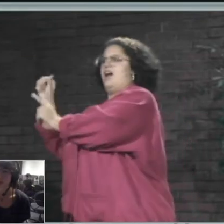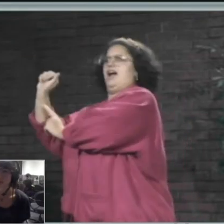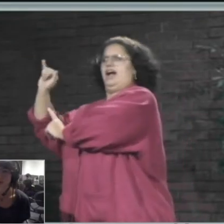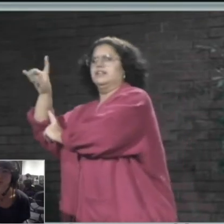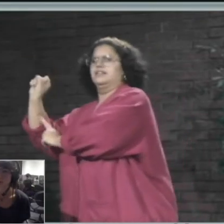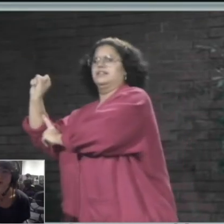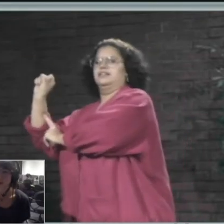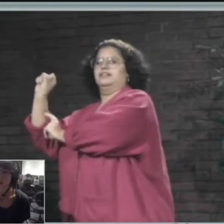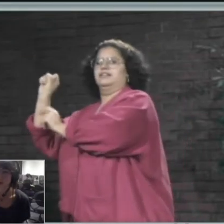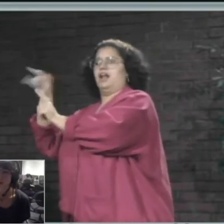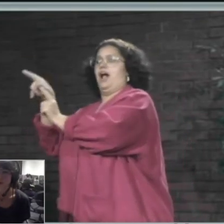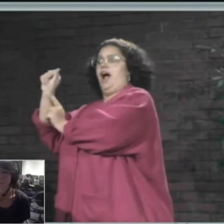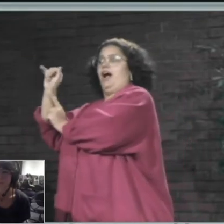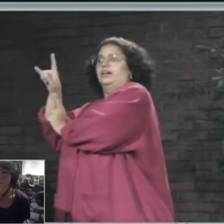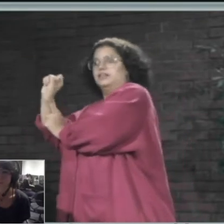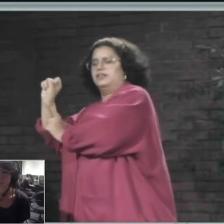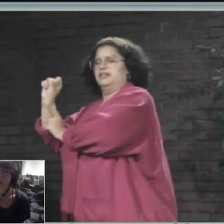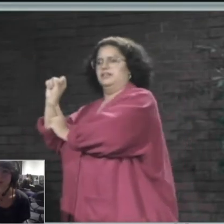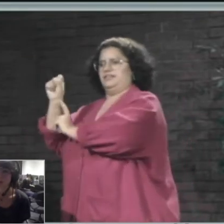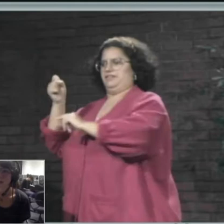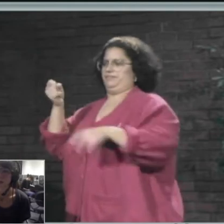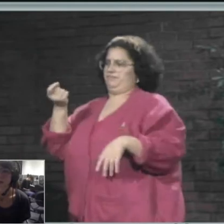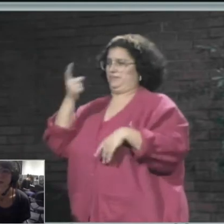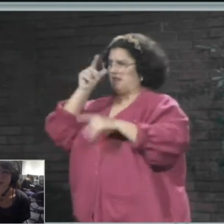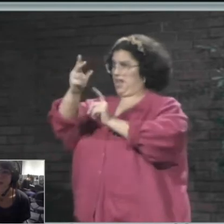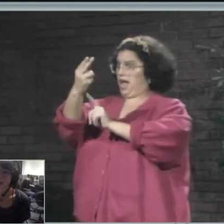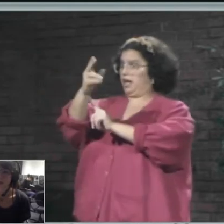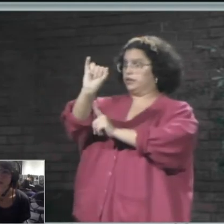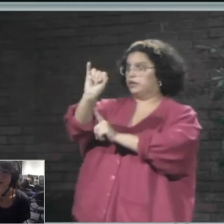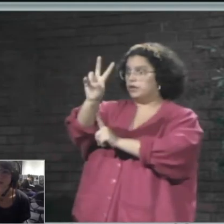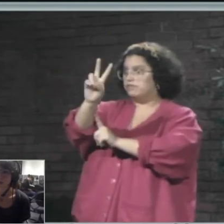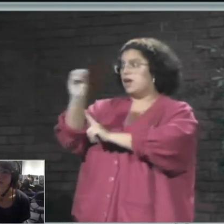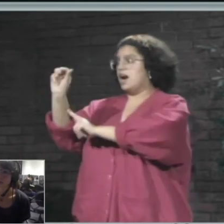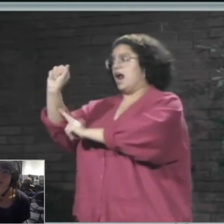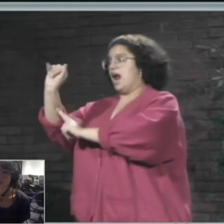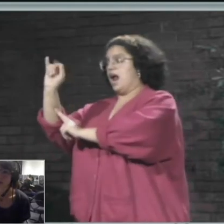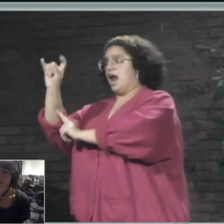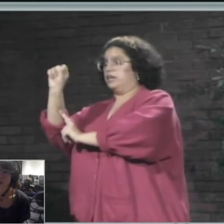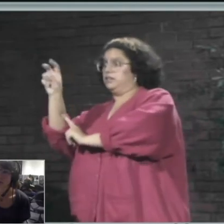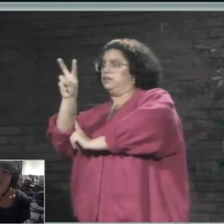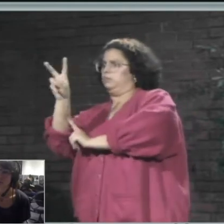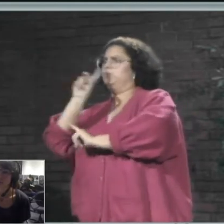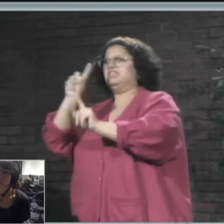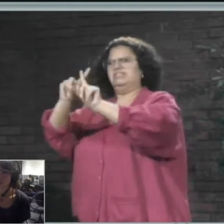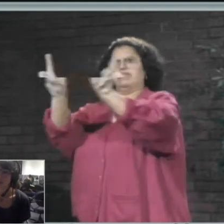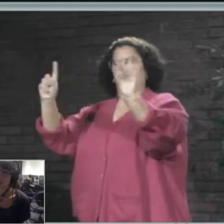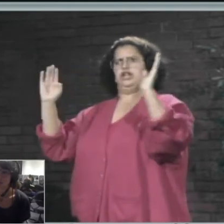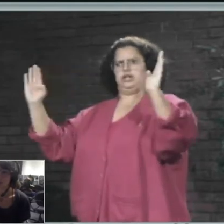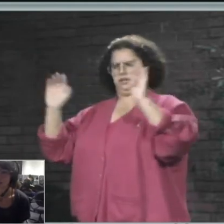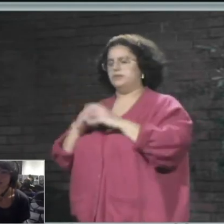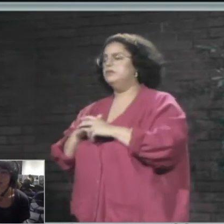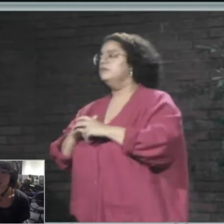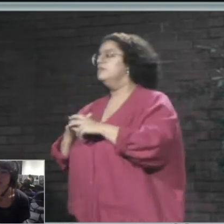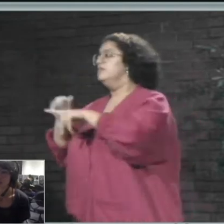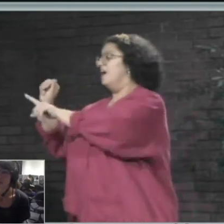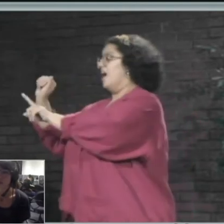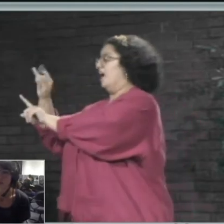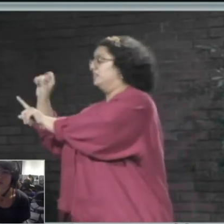about 20 years. Now, AIDS. I want you to understand that AIDS and HIV are two different